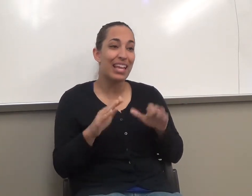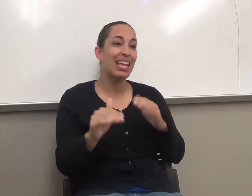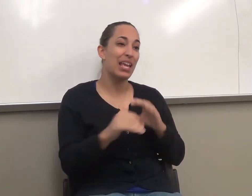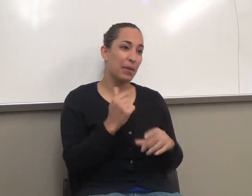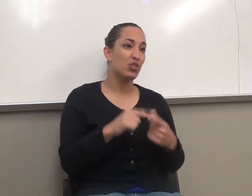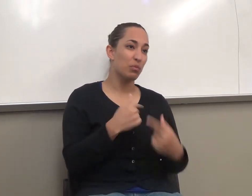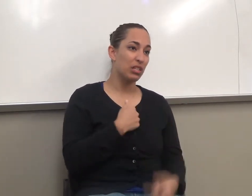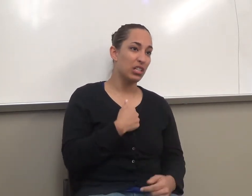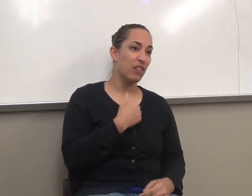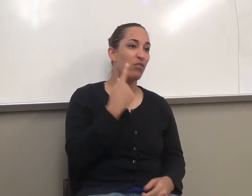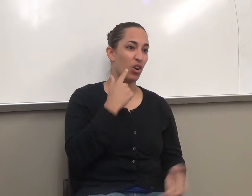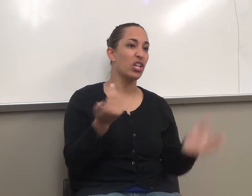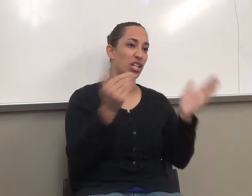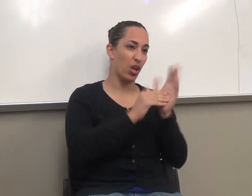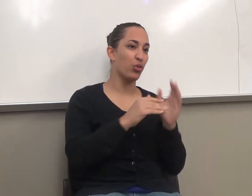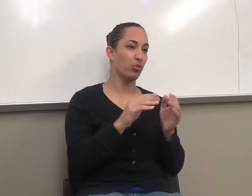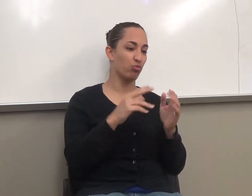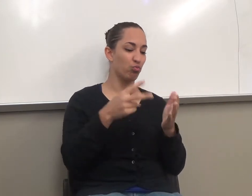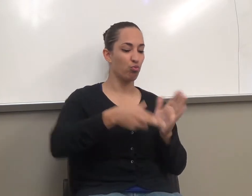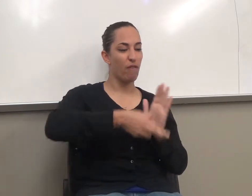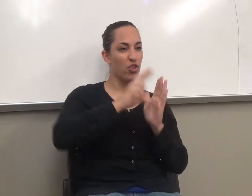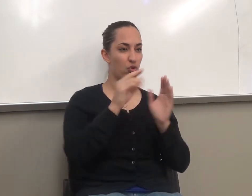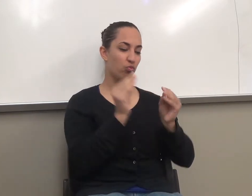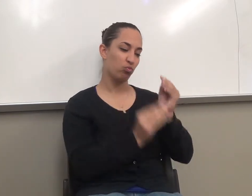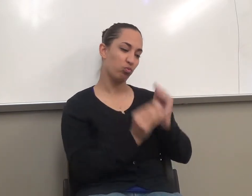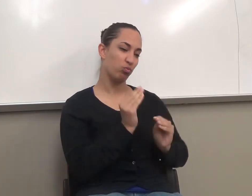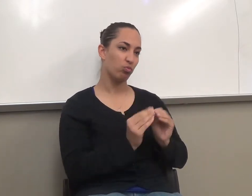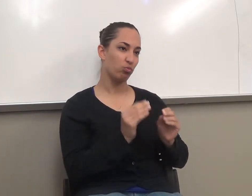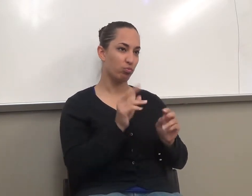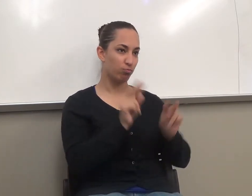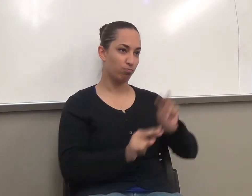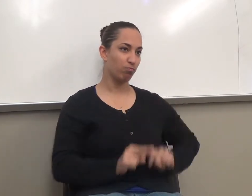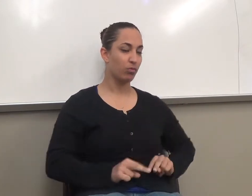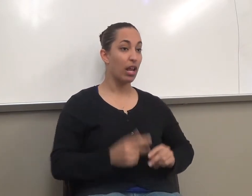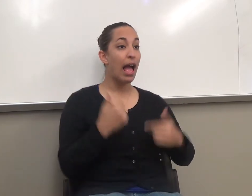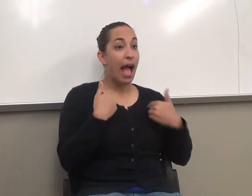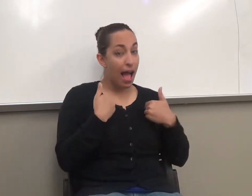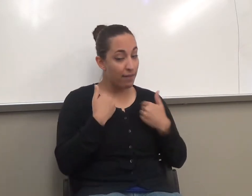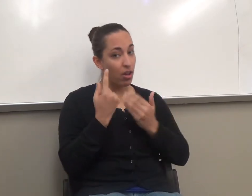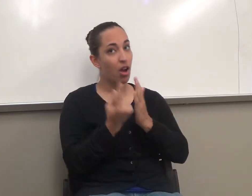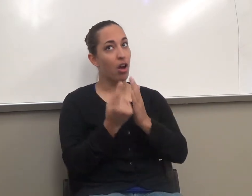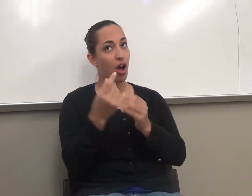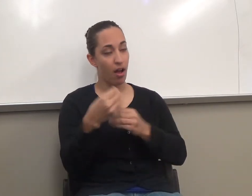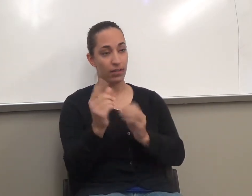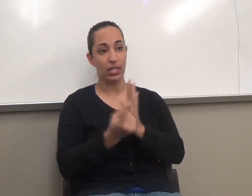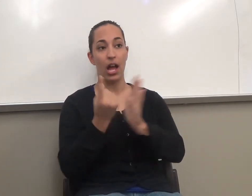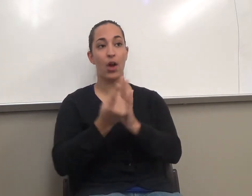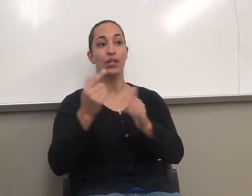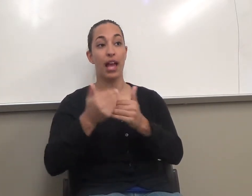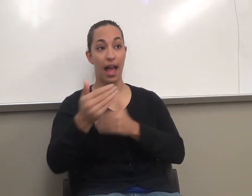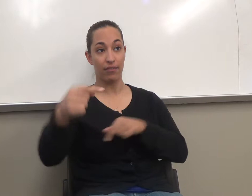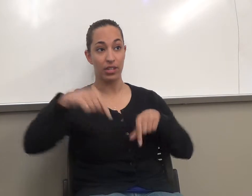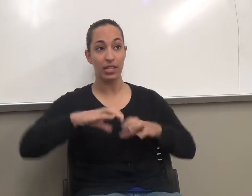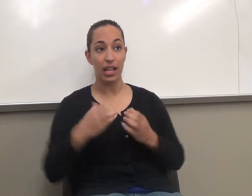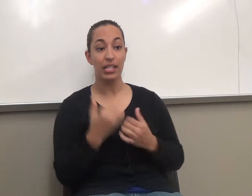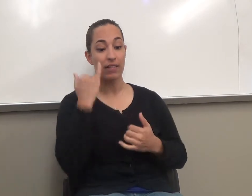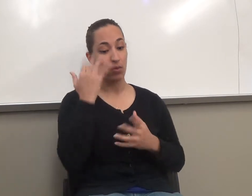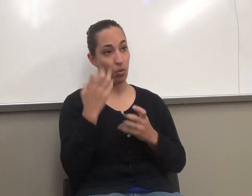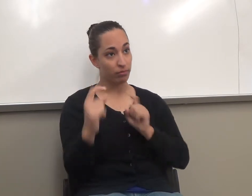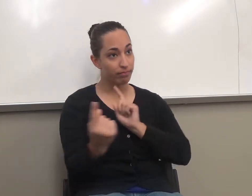another review, okay? I do have office hours after this class if you want to come then and bring it, or email it